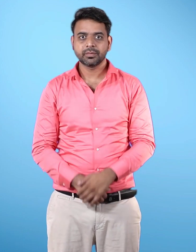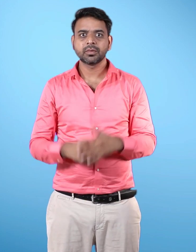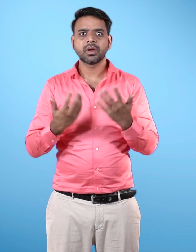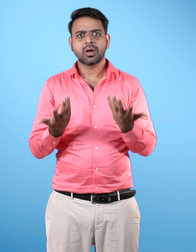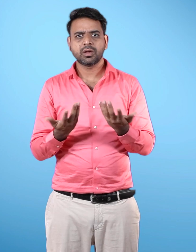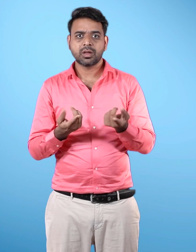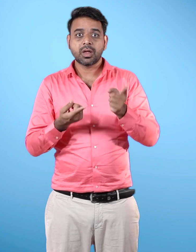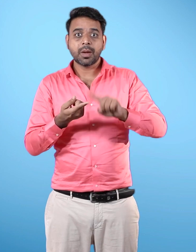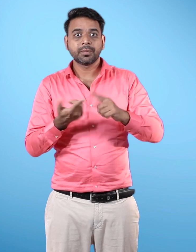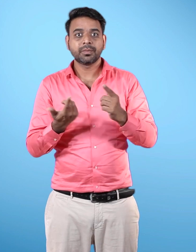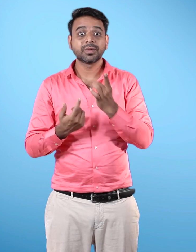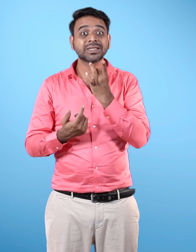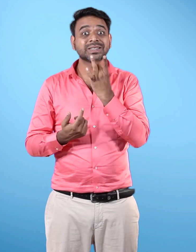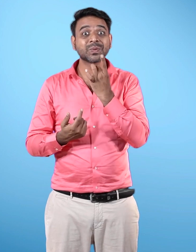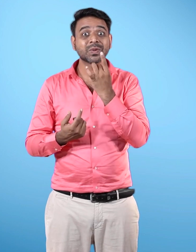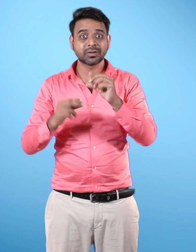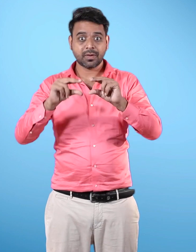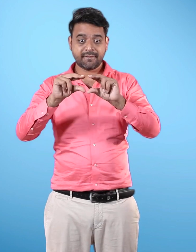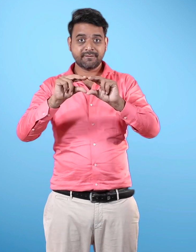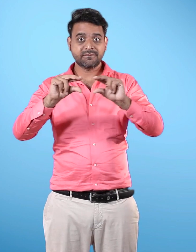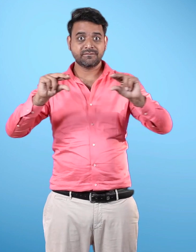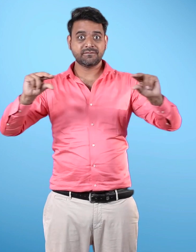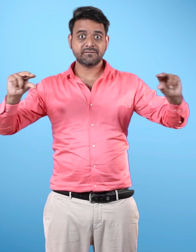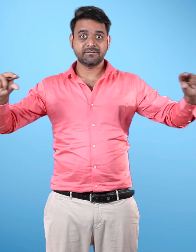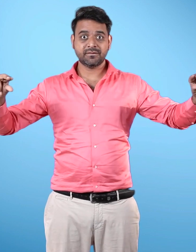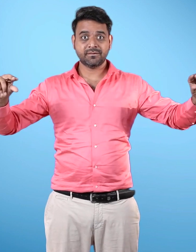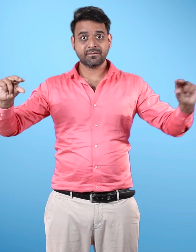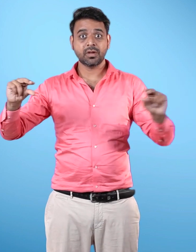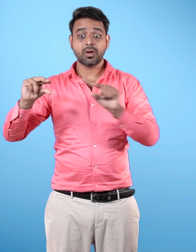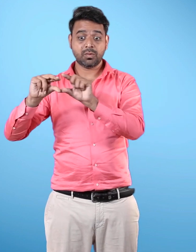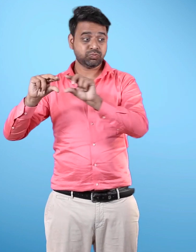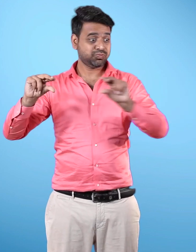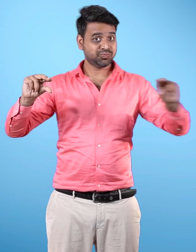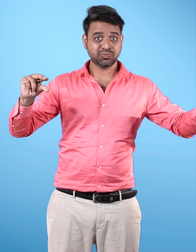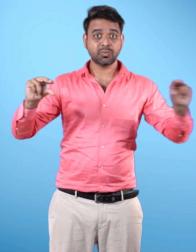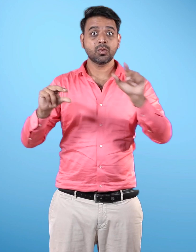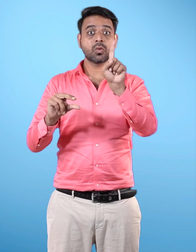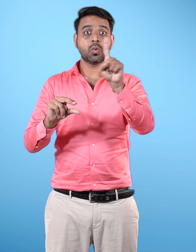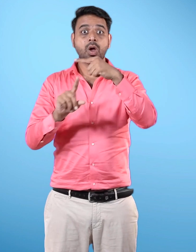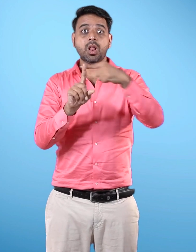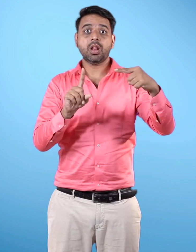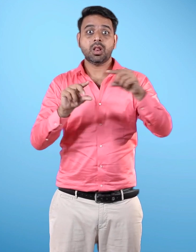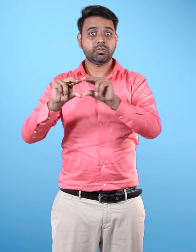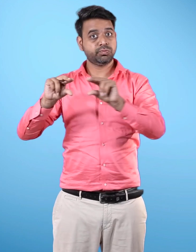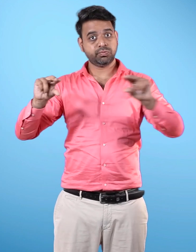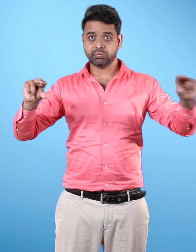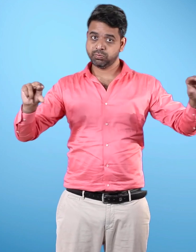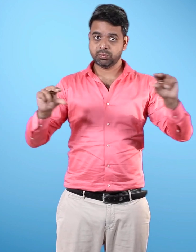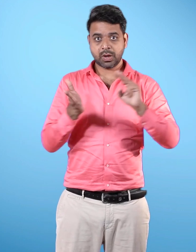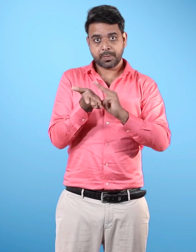About 1.5 meter long thick metal wire with its plastic insulation scraped off and few pieces of